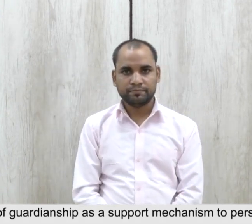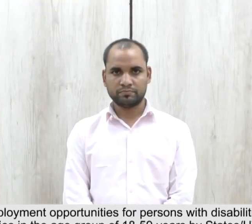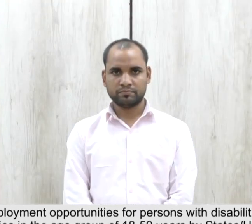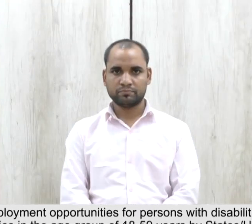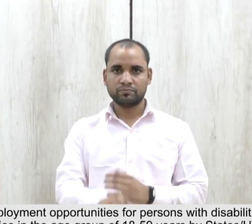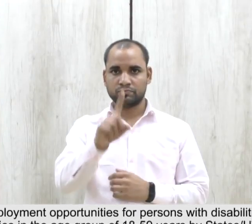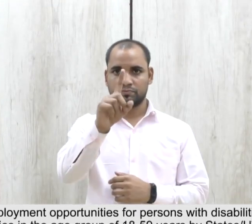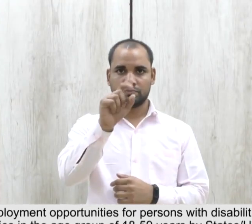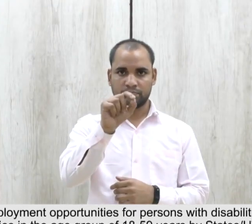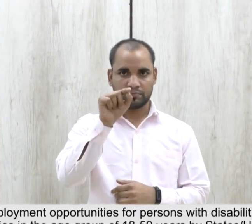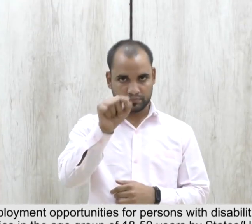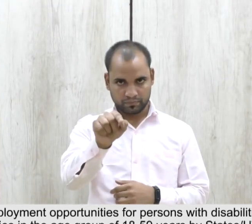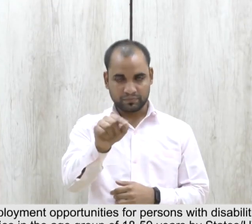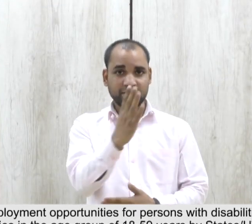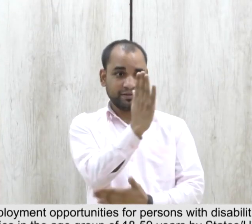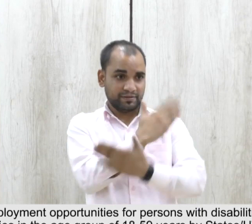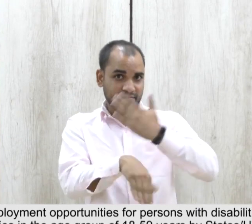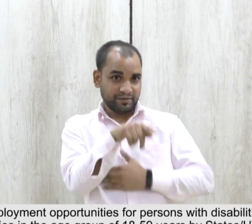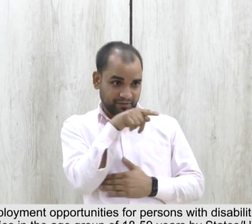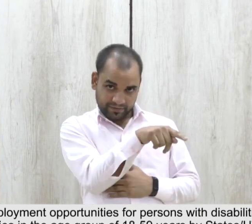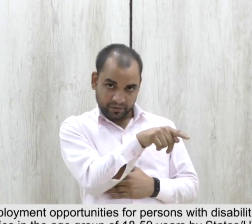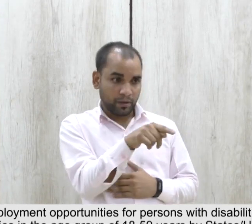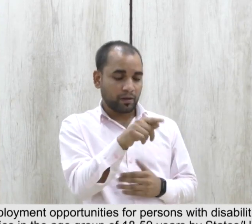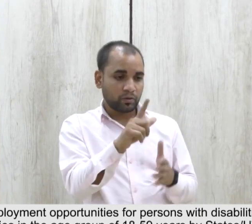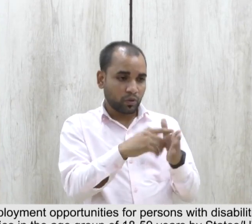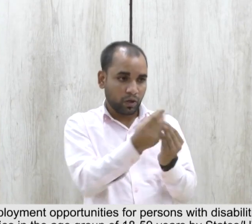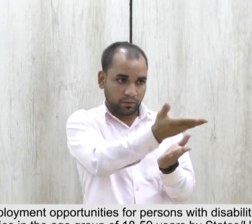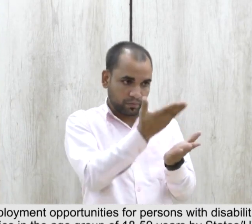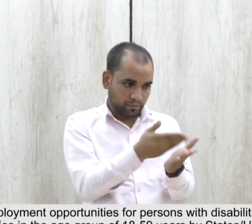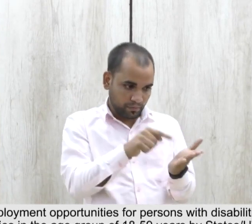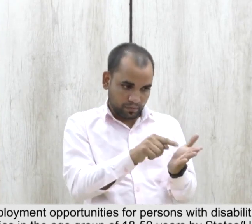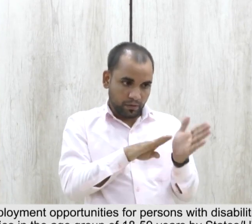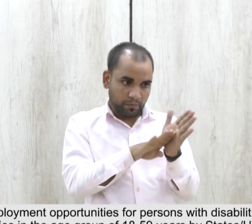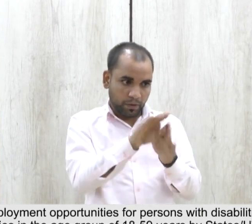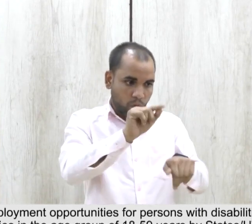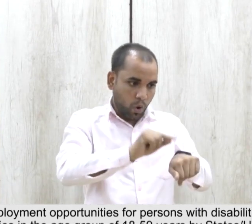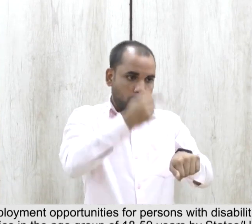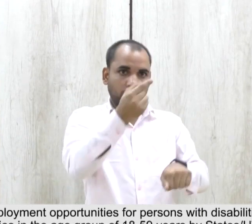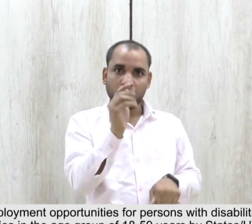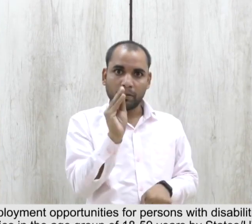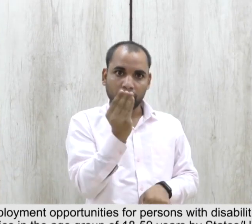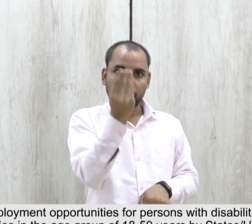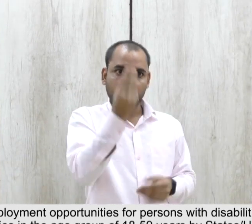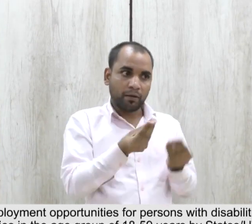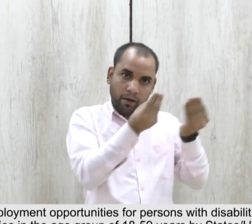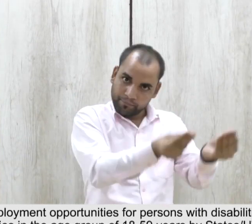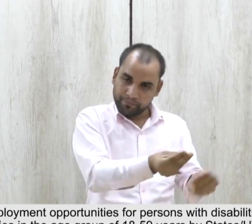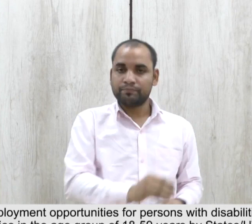Creating better employment opportunities for persons with disabilities and covering all persons with disabilities in the age group of 18